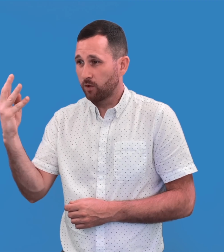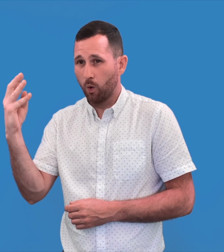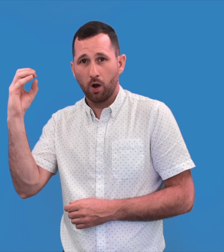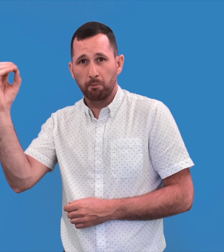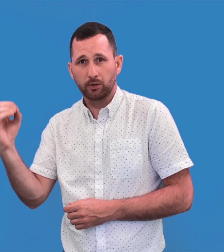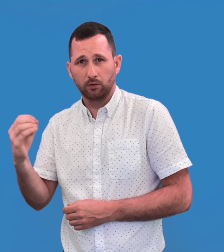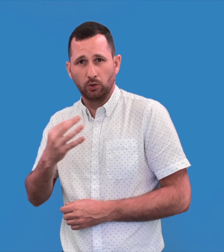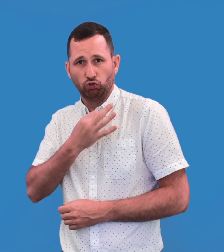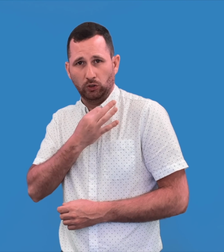0.004%.